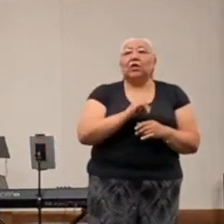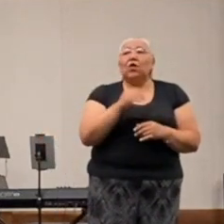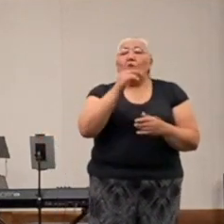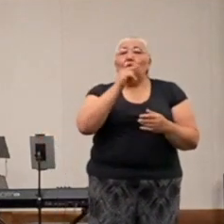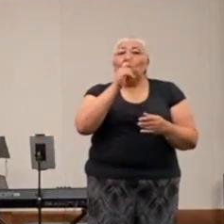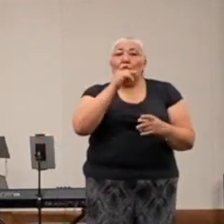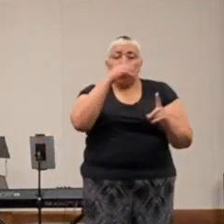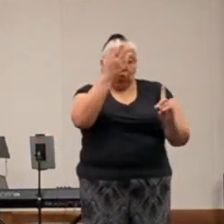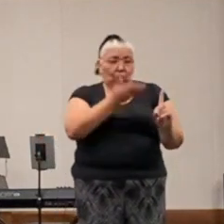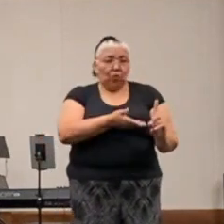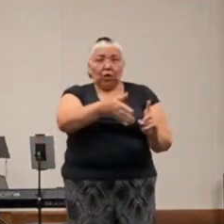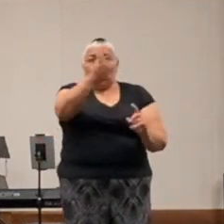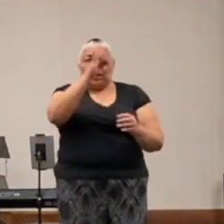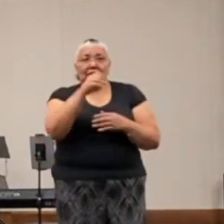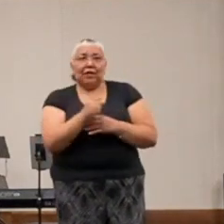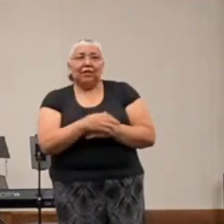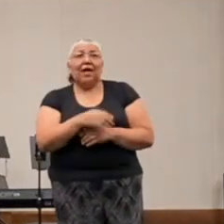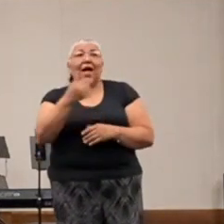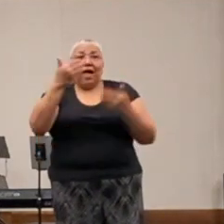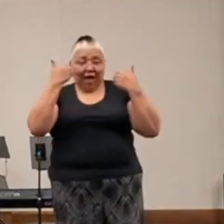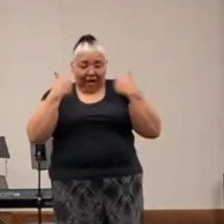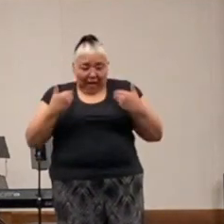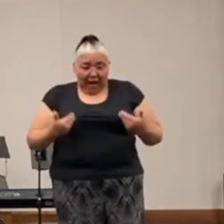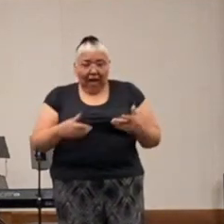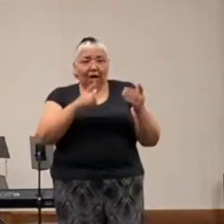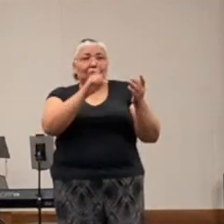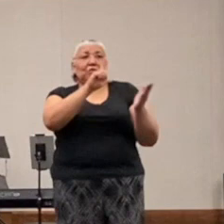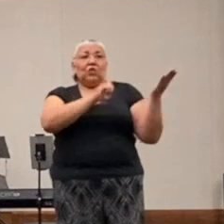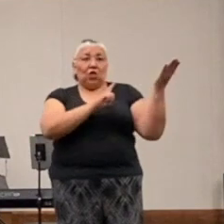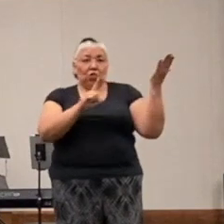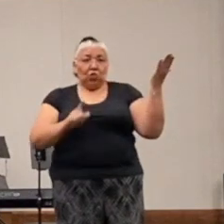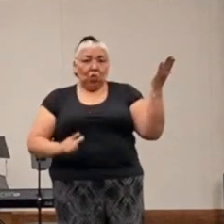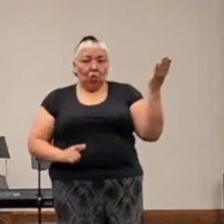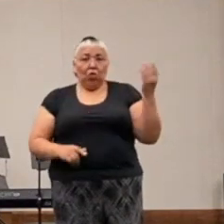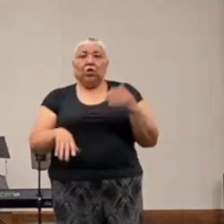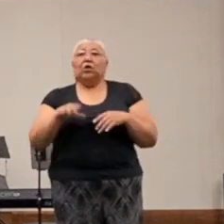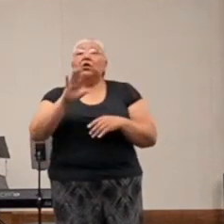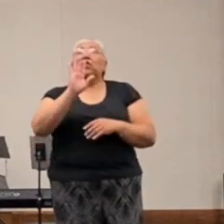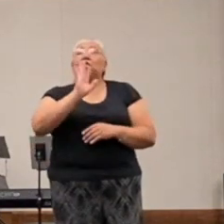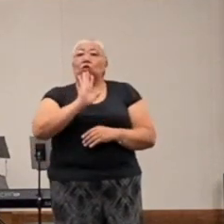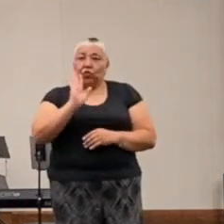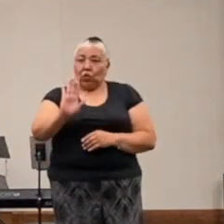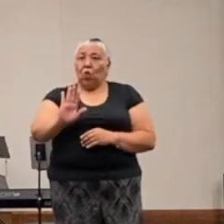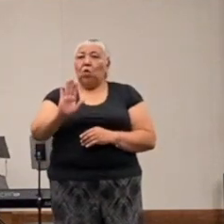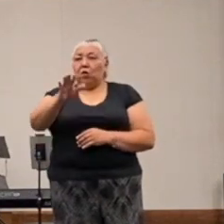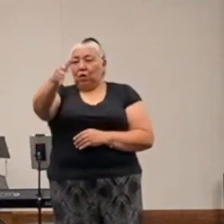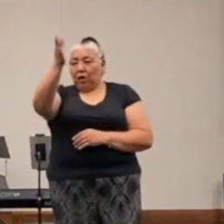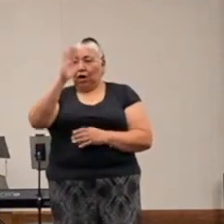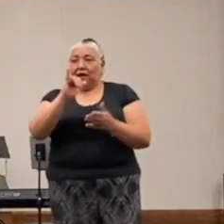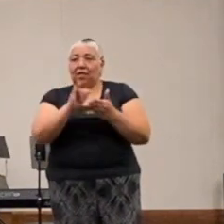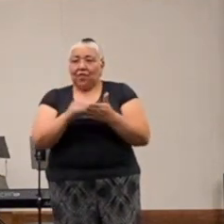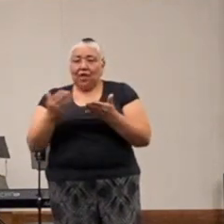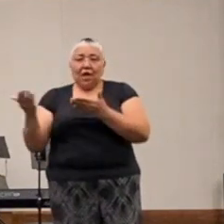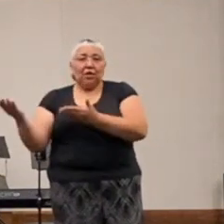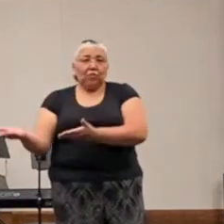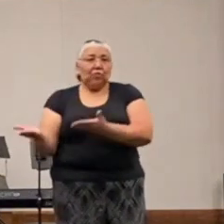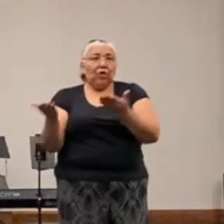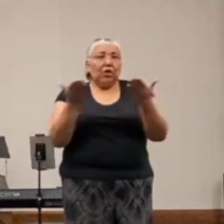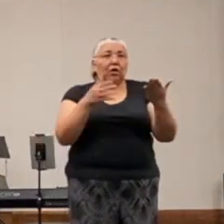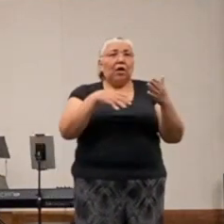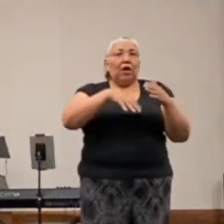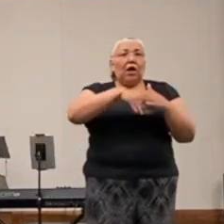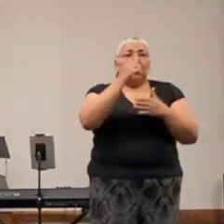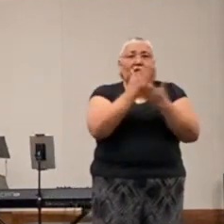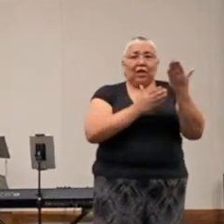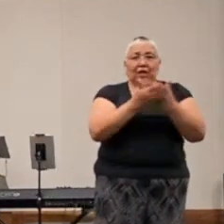who he is. He says, I am the Lord your God who delivered you out of the hands of